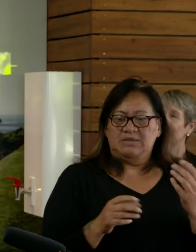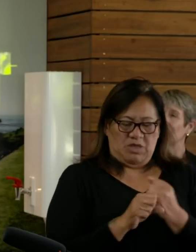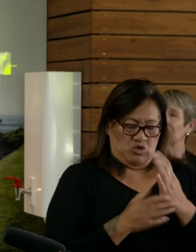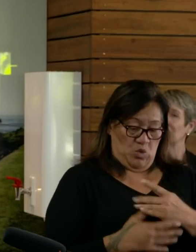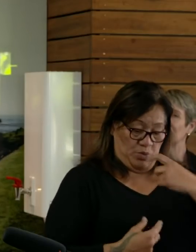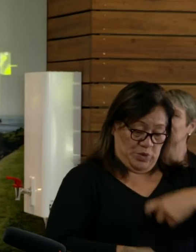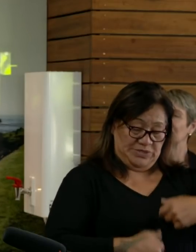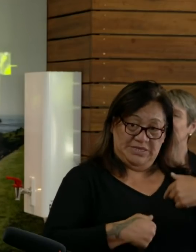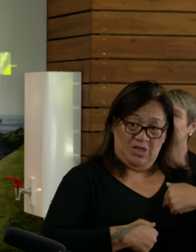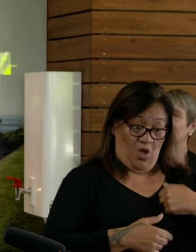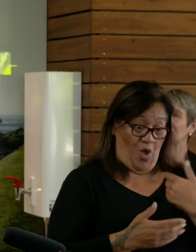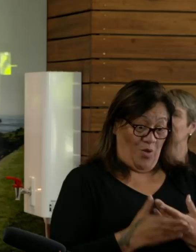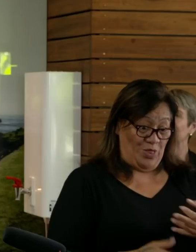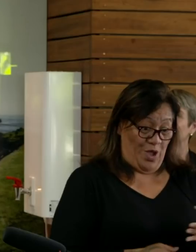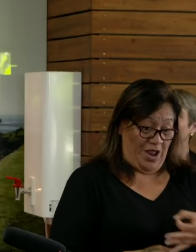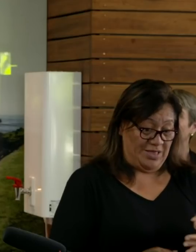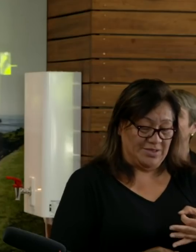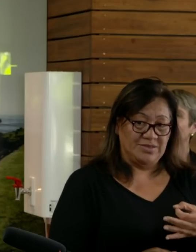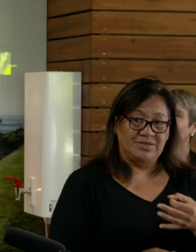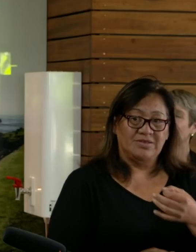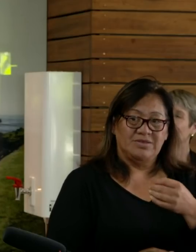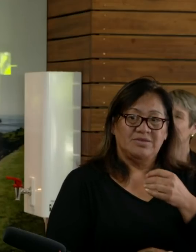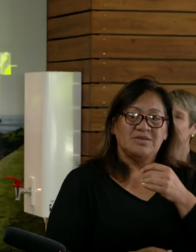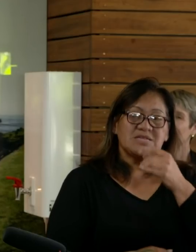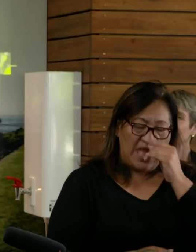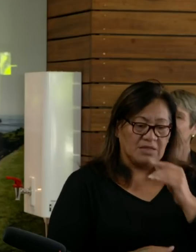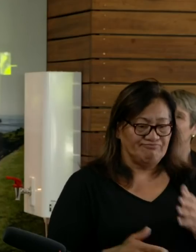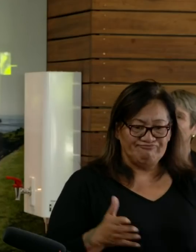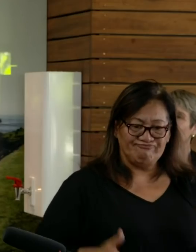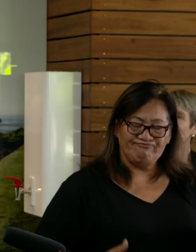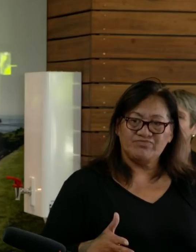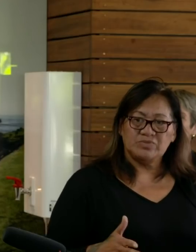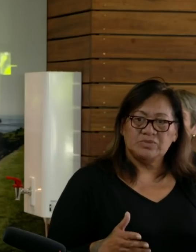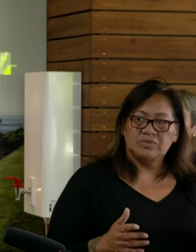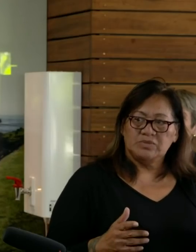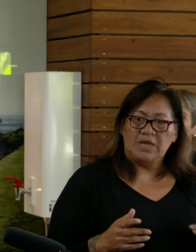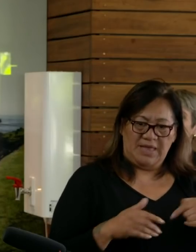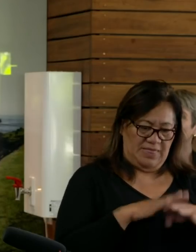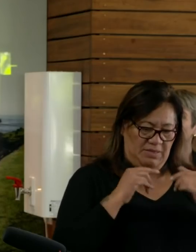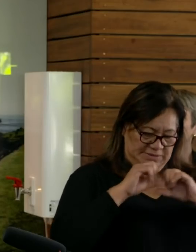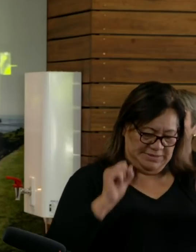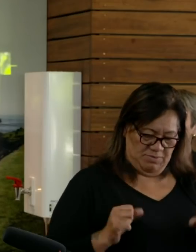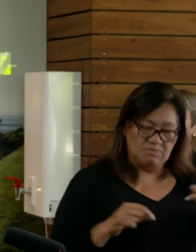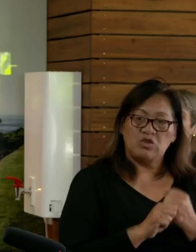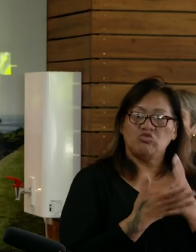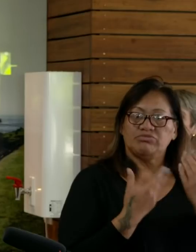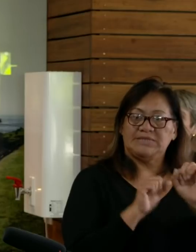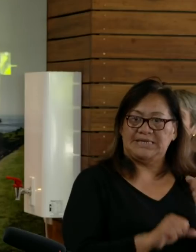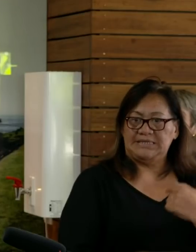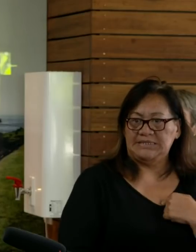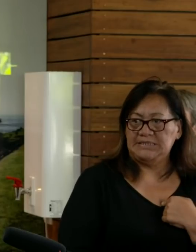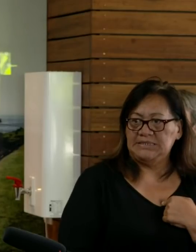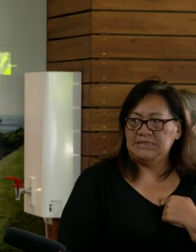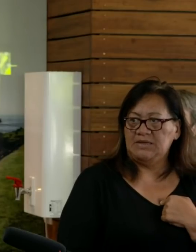operator, while they're all on the island, can operate within a closed system and be protected